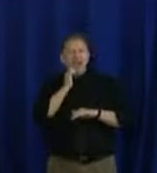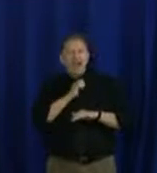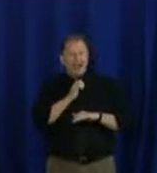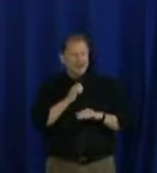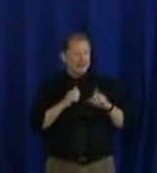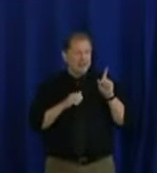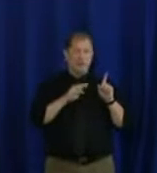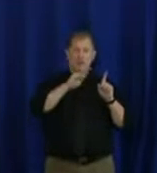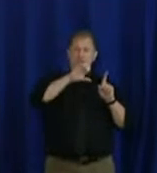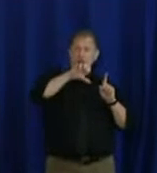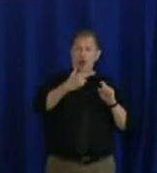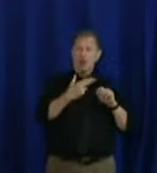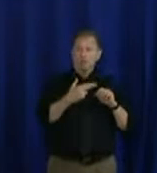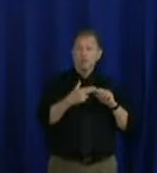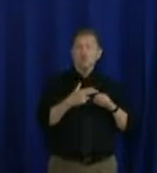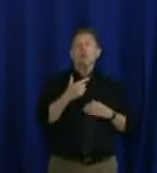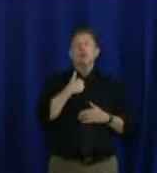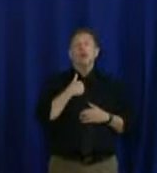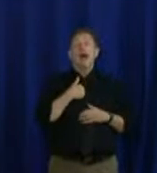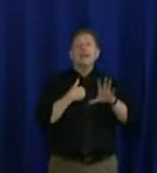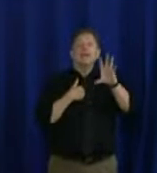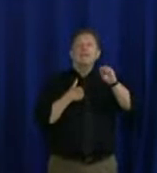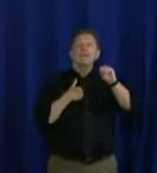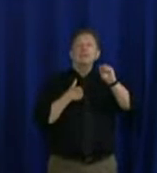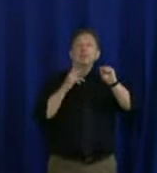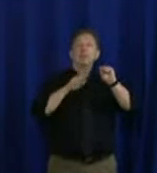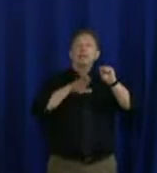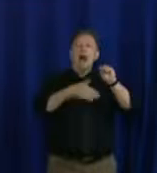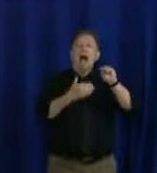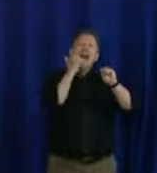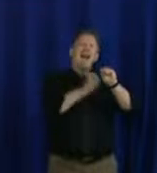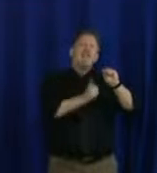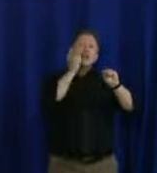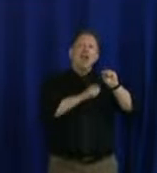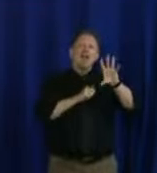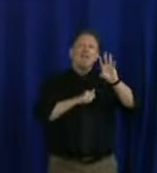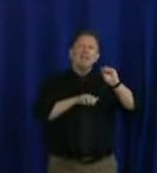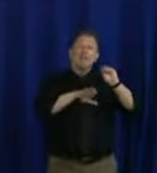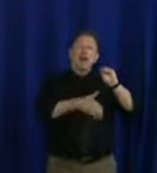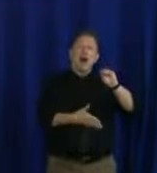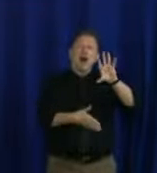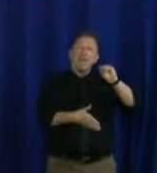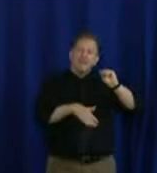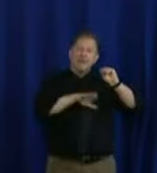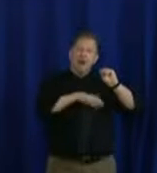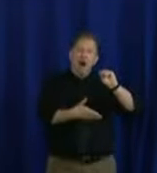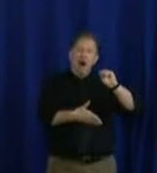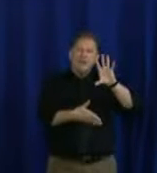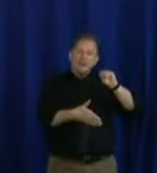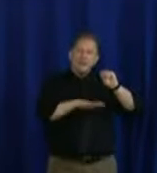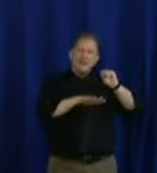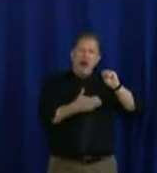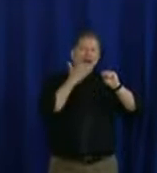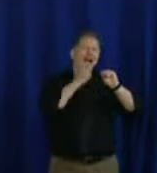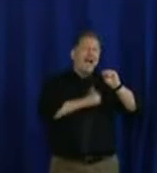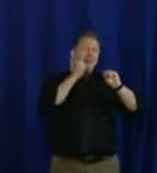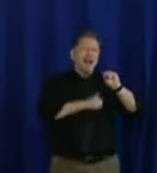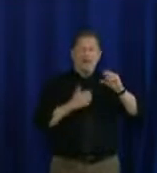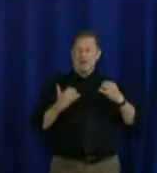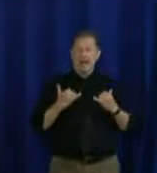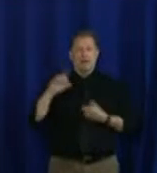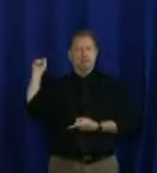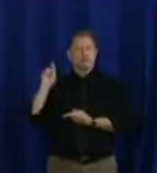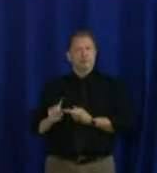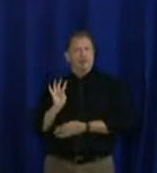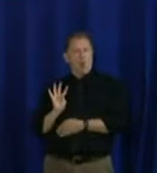At the peak, we were averaging almost 50 deaths from COVID-19 every day here in Chicago. We're now down to 4 deaths per day. And